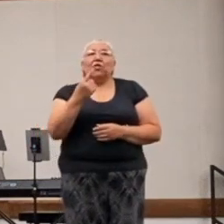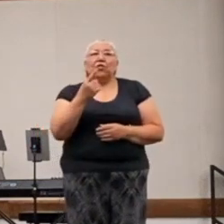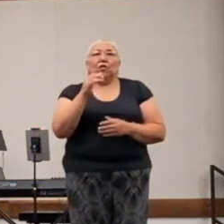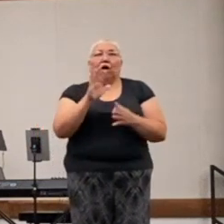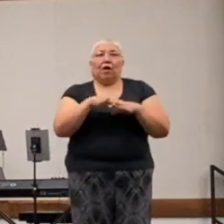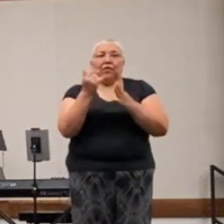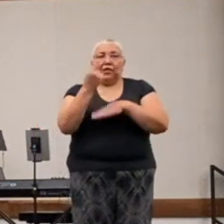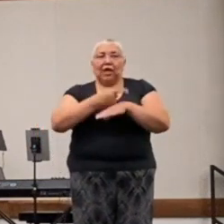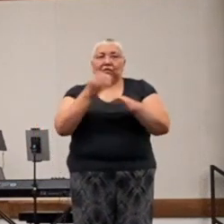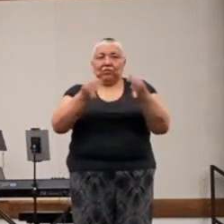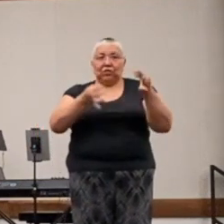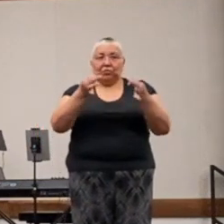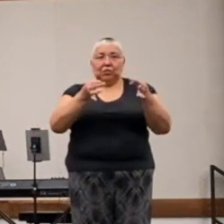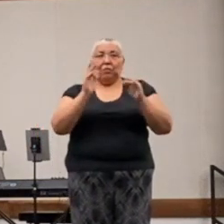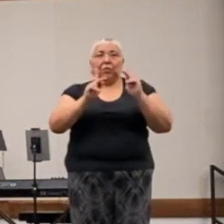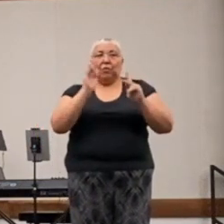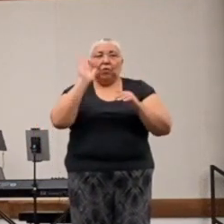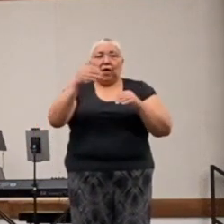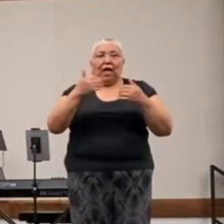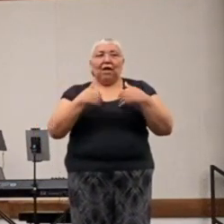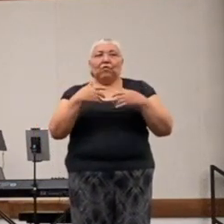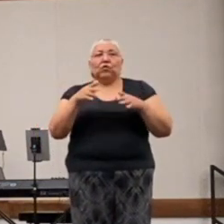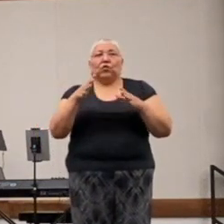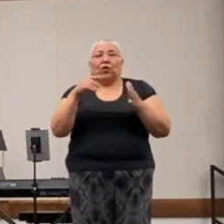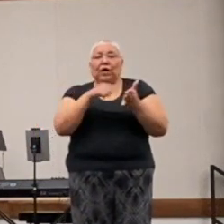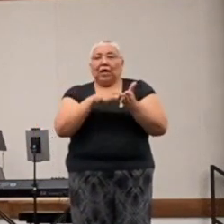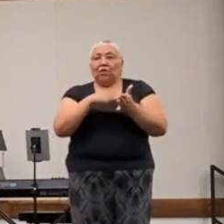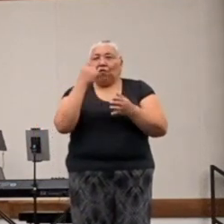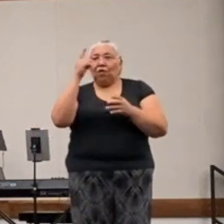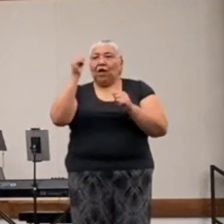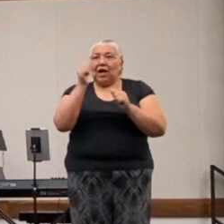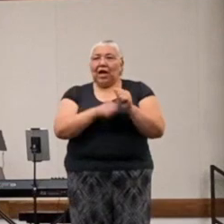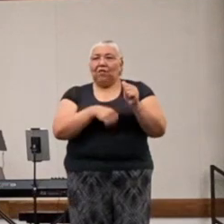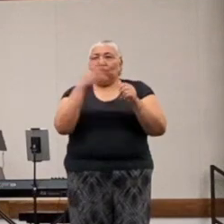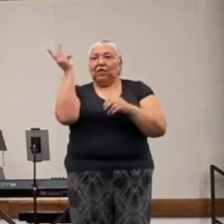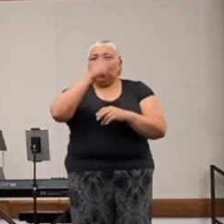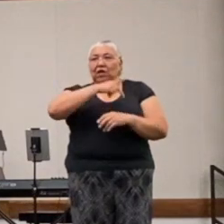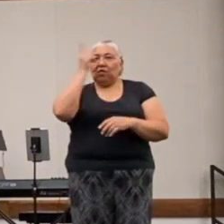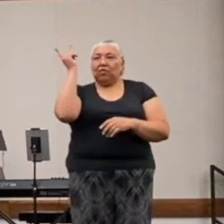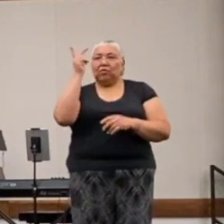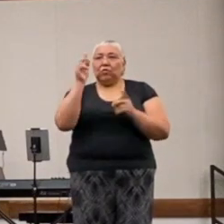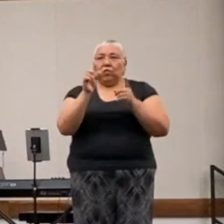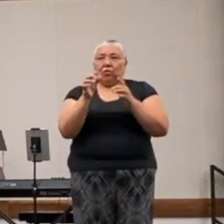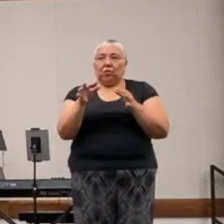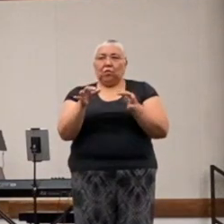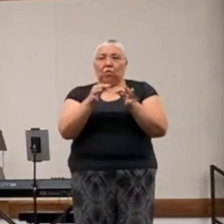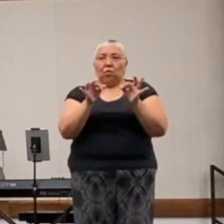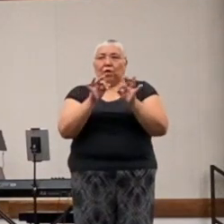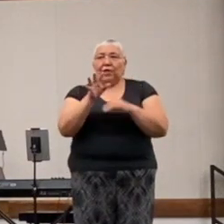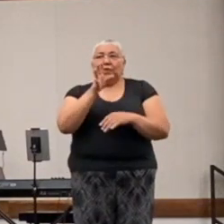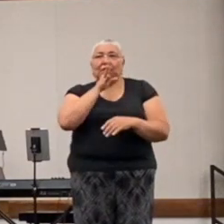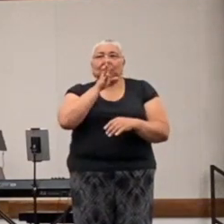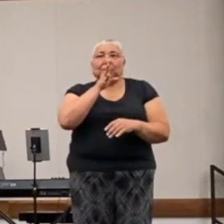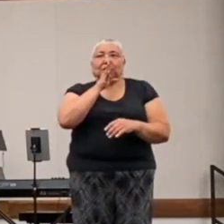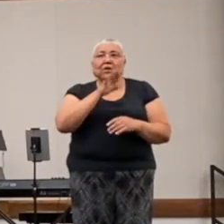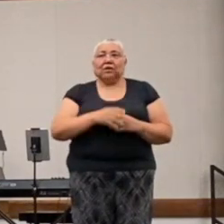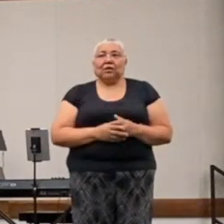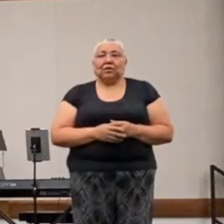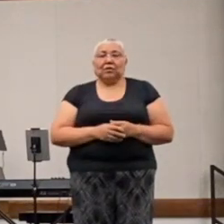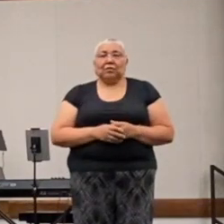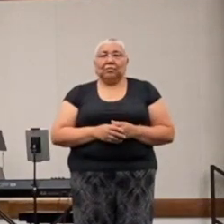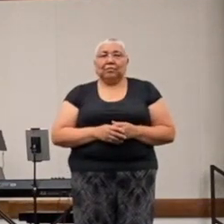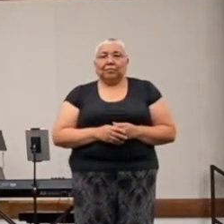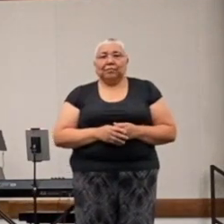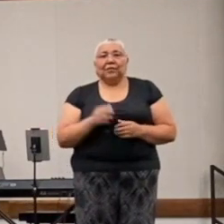I tell you that on the day of judgment, people will have to account for every careless word they speak. This is the